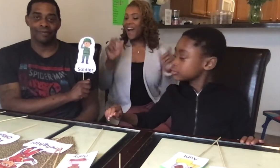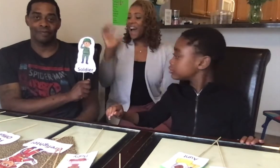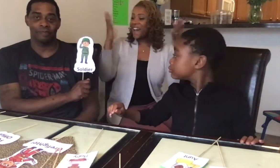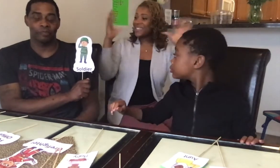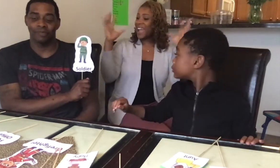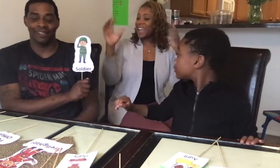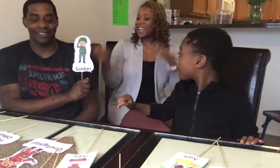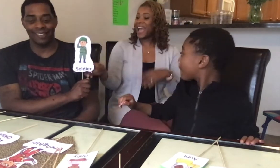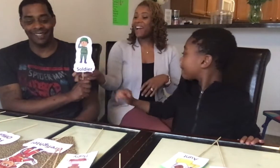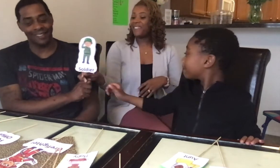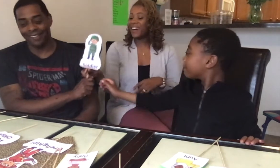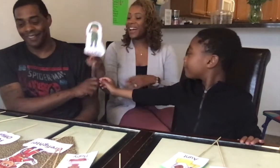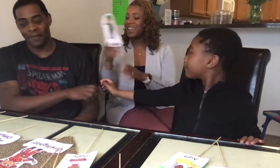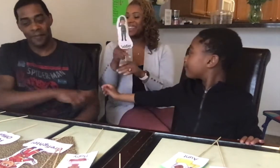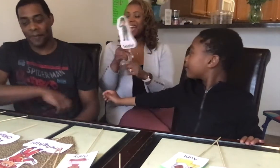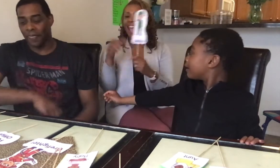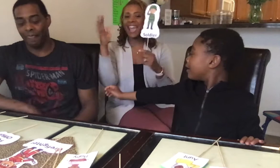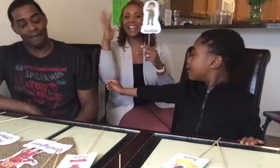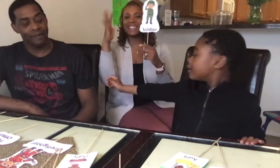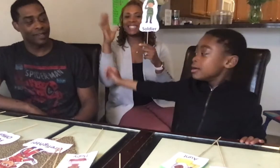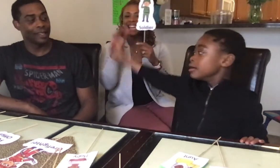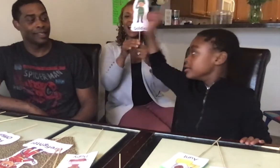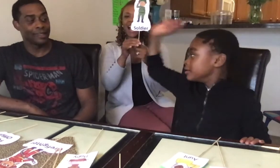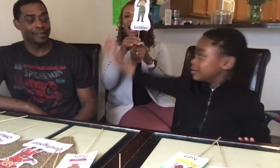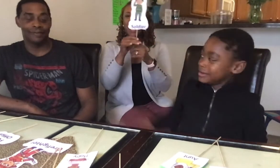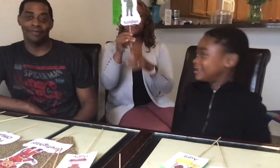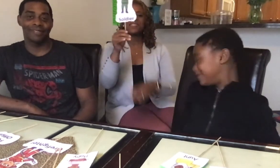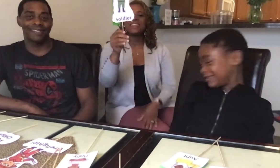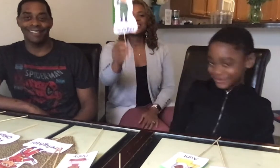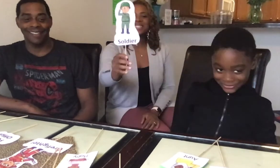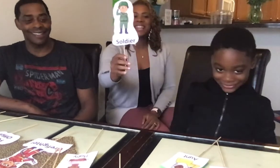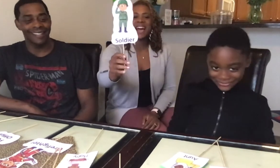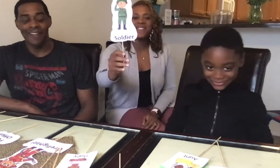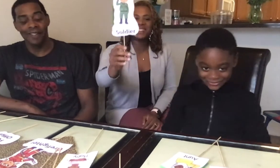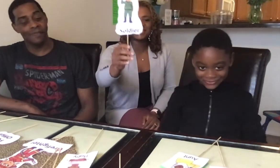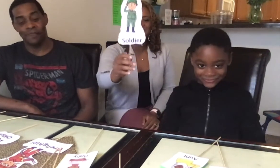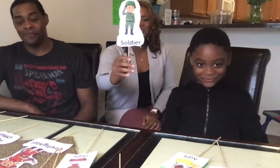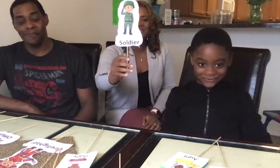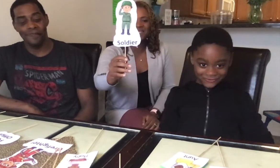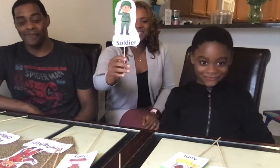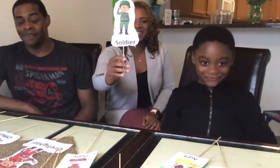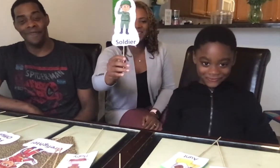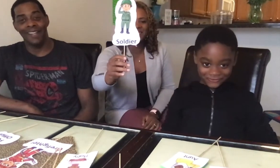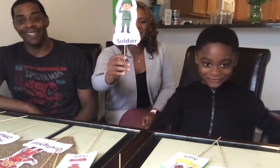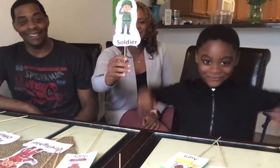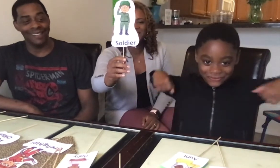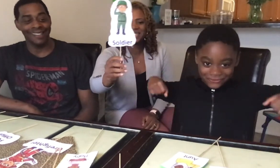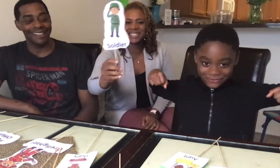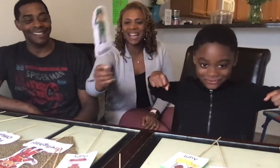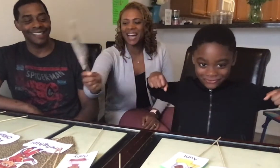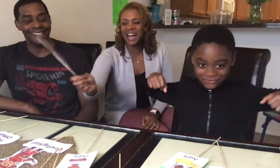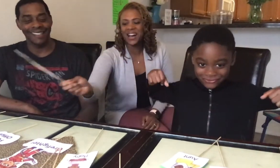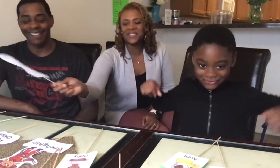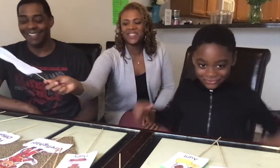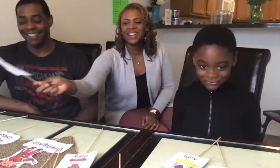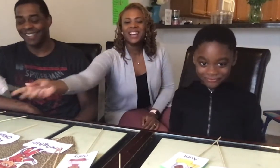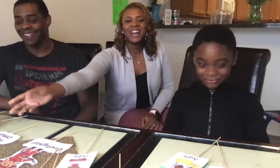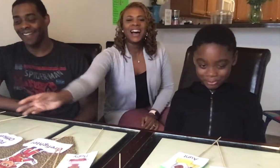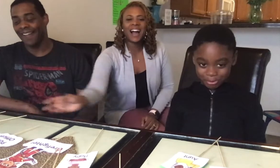Oh, Daddy got one. Yay, good job. The sign was soldier. Good job. All